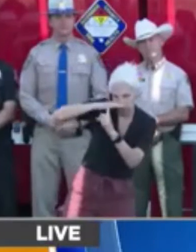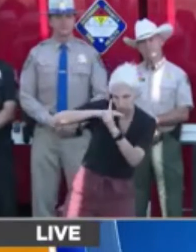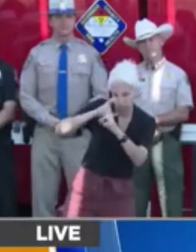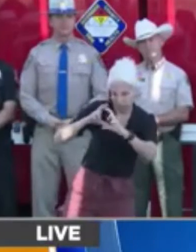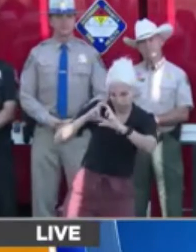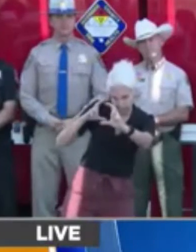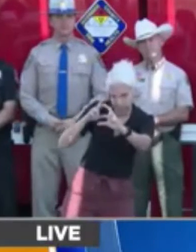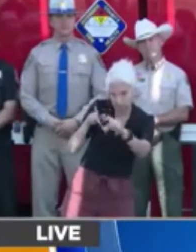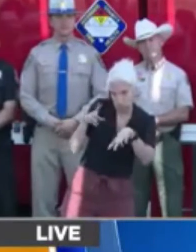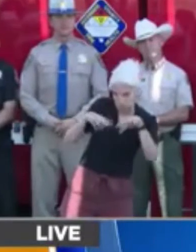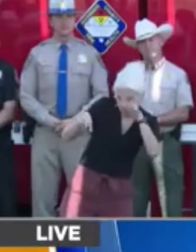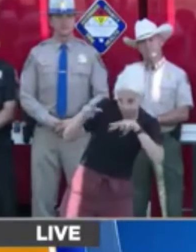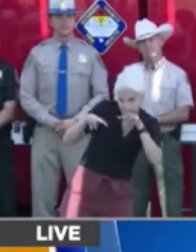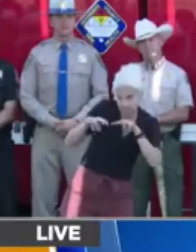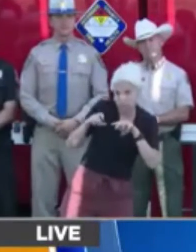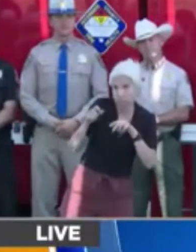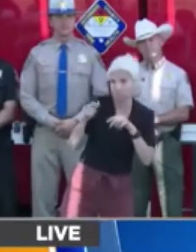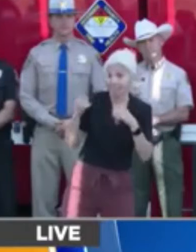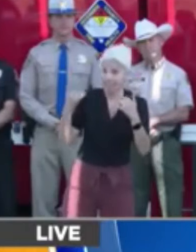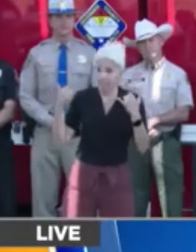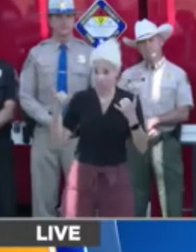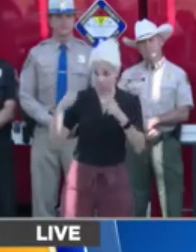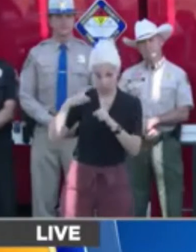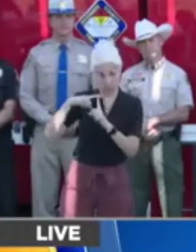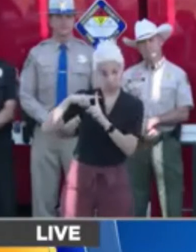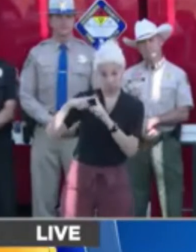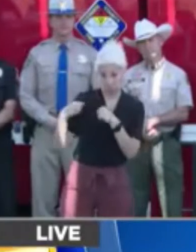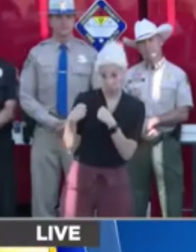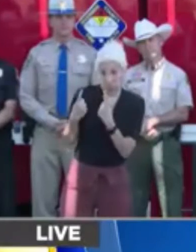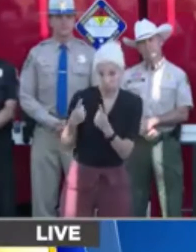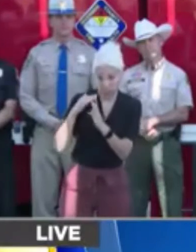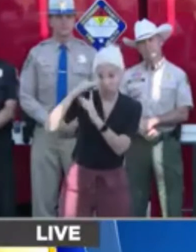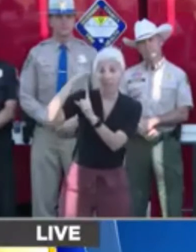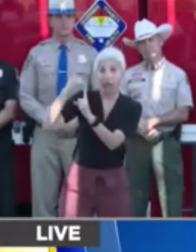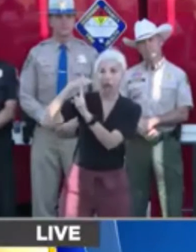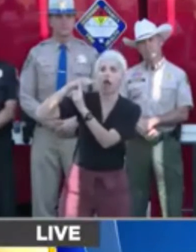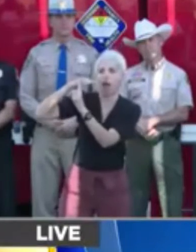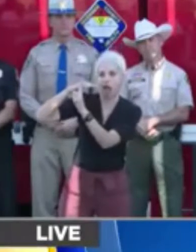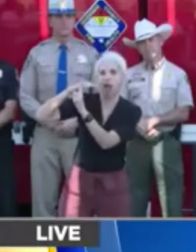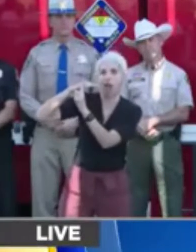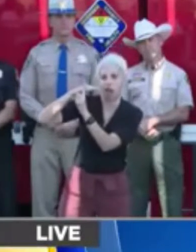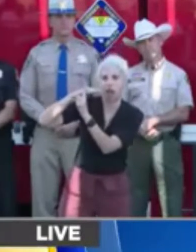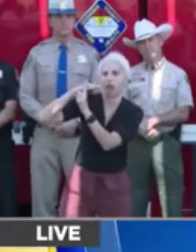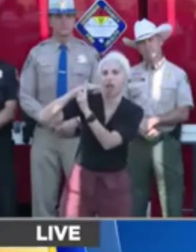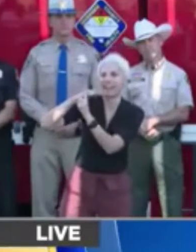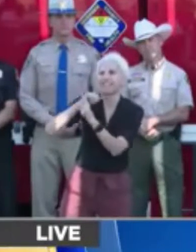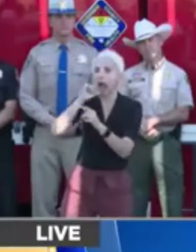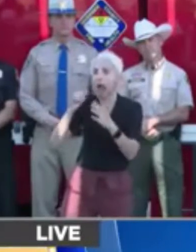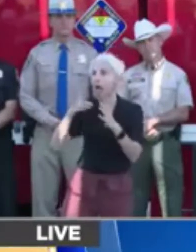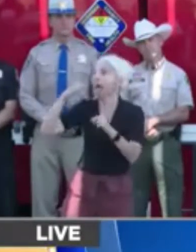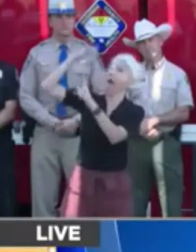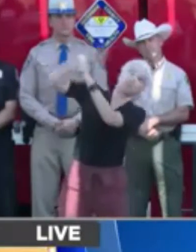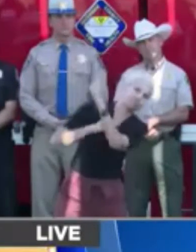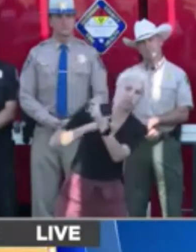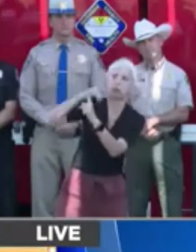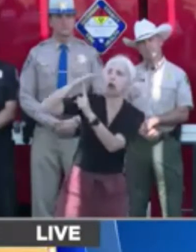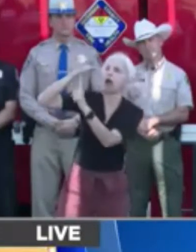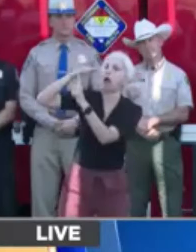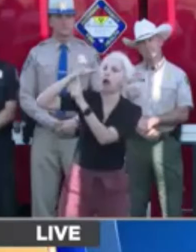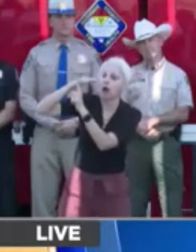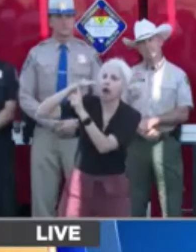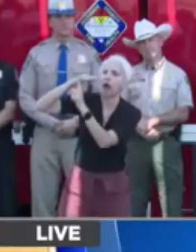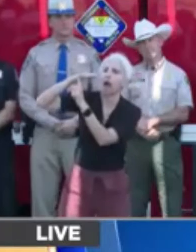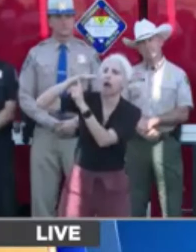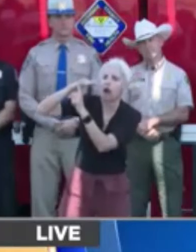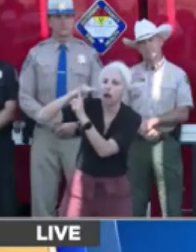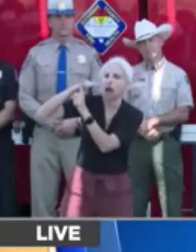we are currently trending in a positive direction where the temperatures are dropping some. It's not significant enough to where we can still intervene